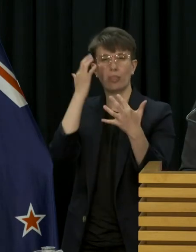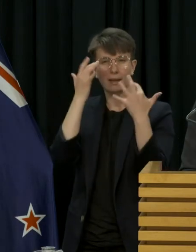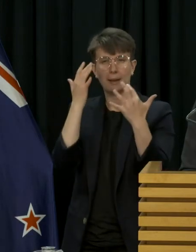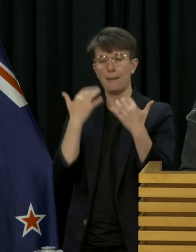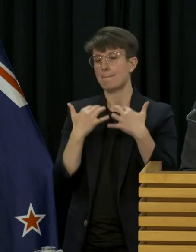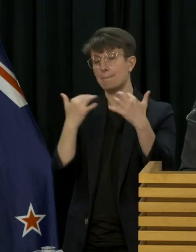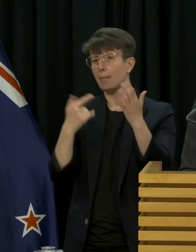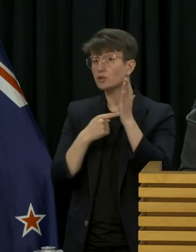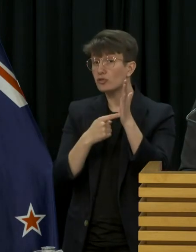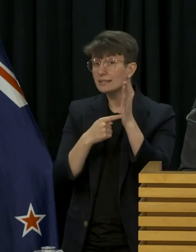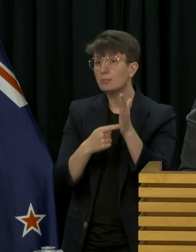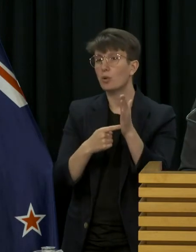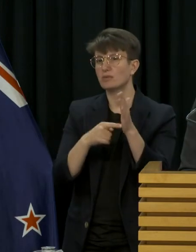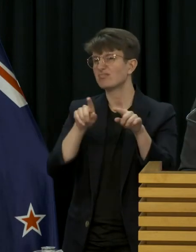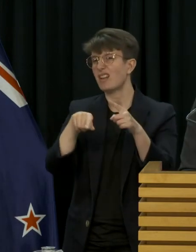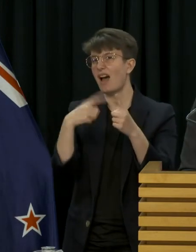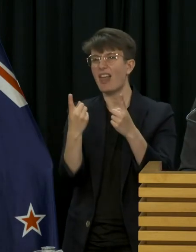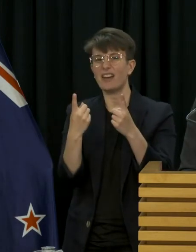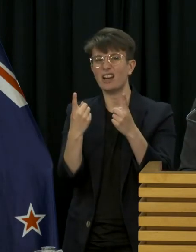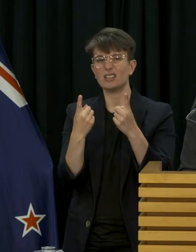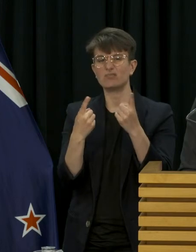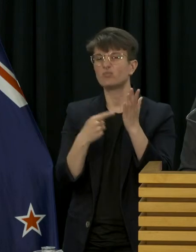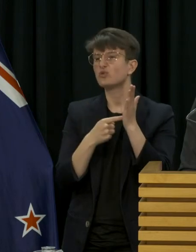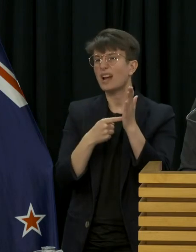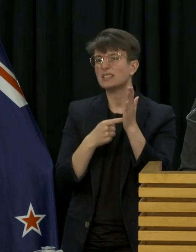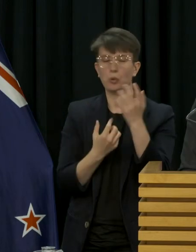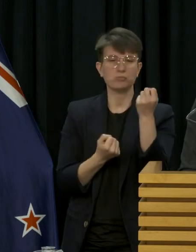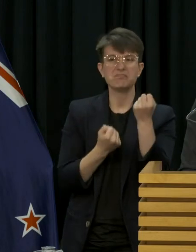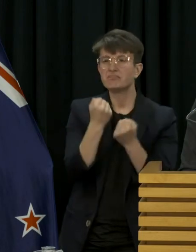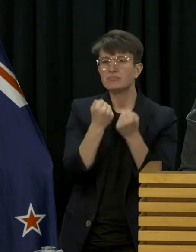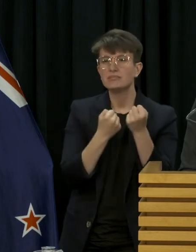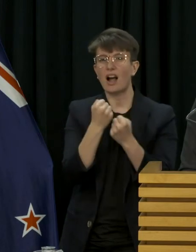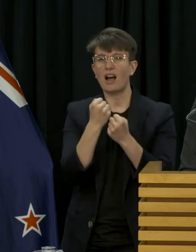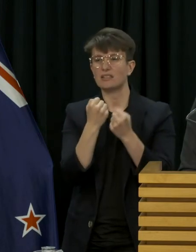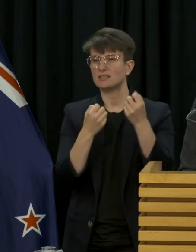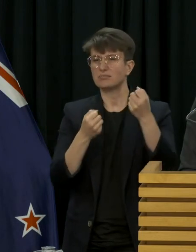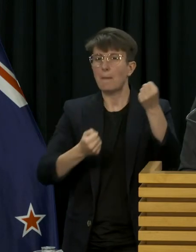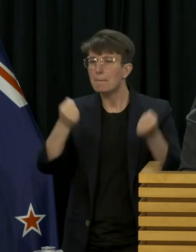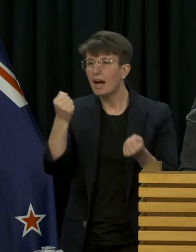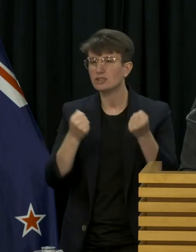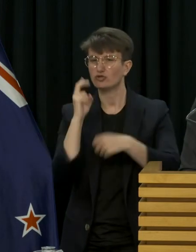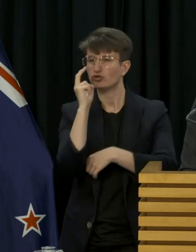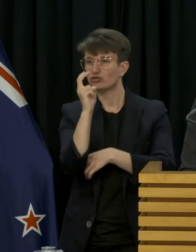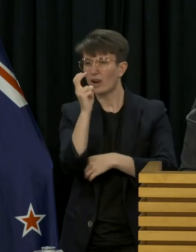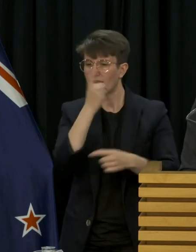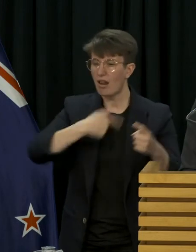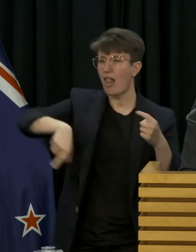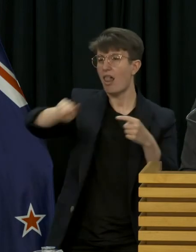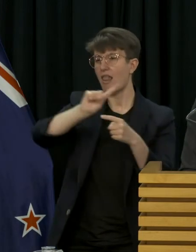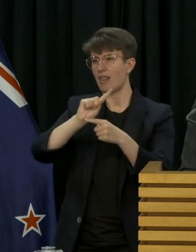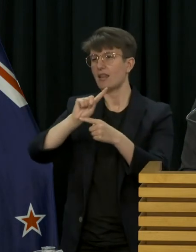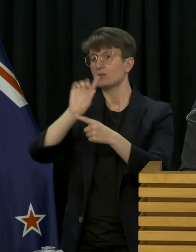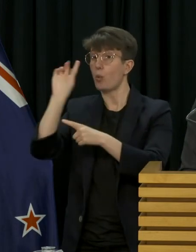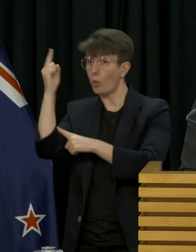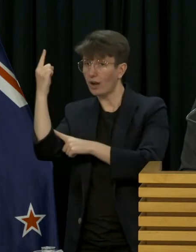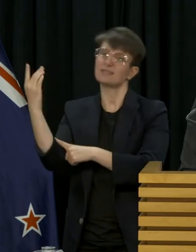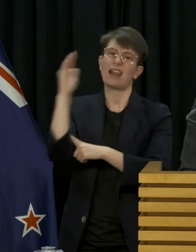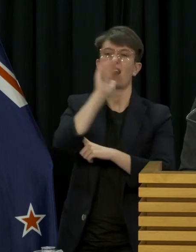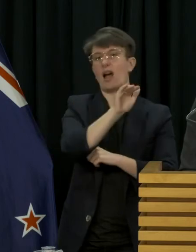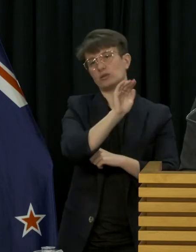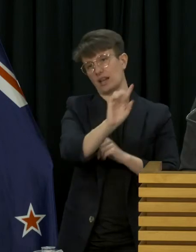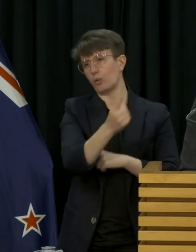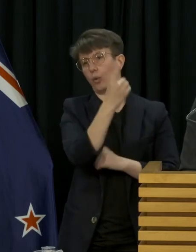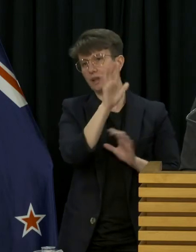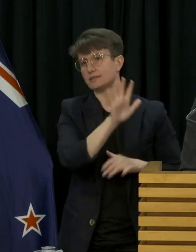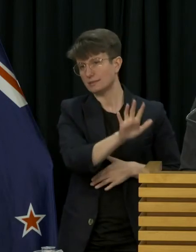outside of Auckland. That's the main focus of the advice that we're receiving, and QR code use. So that's what we expect to come through for us in the